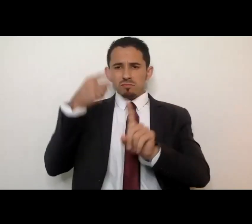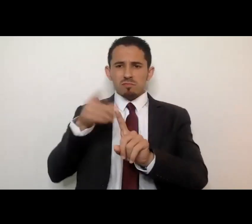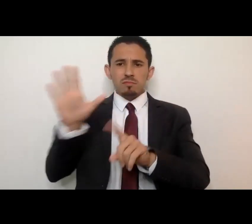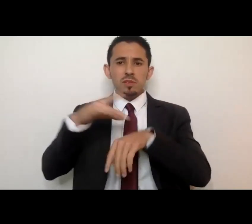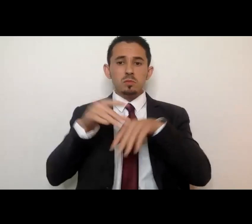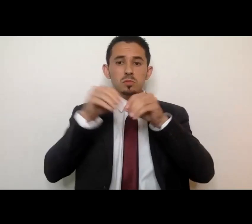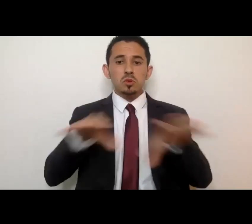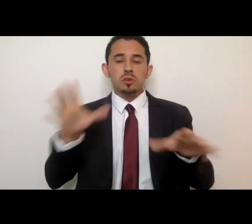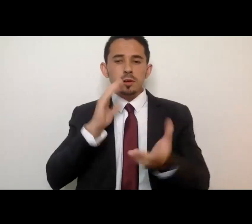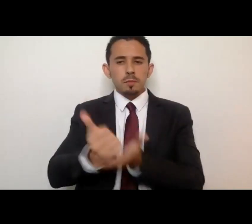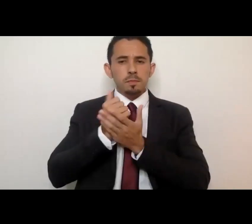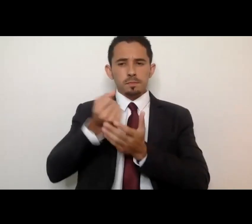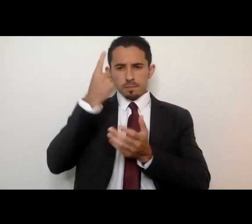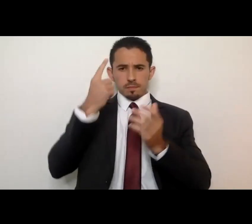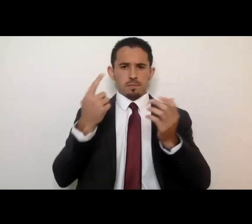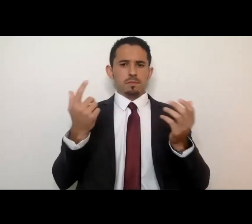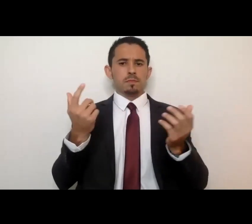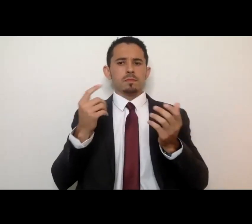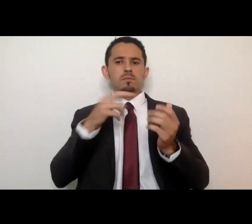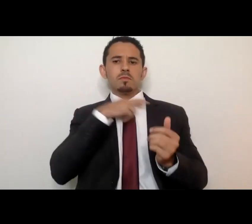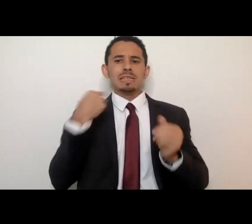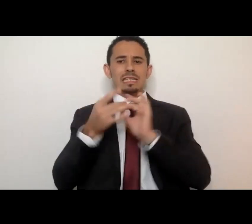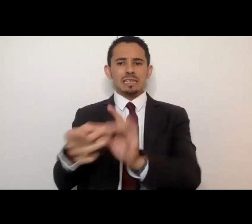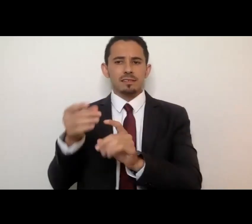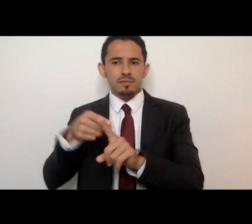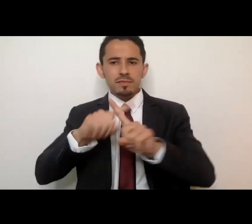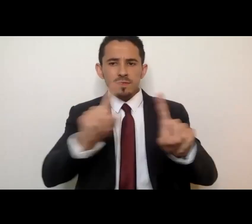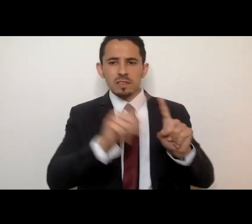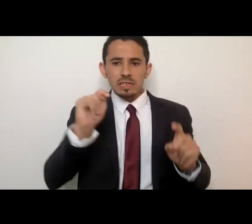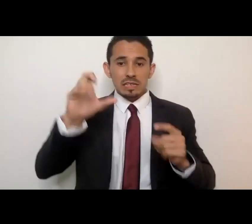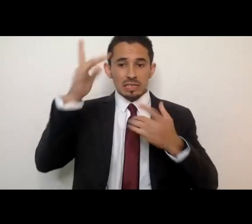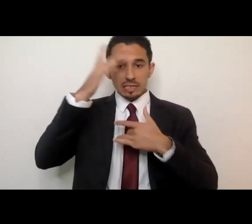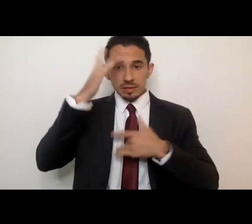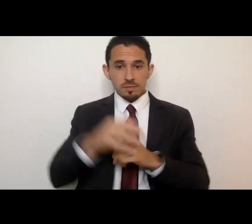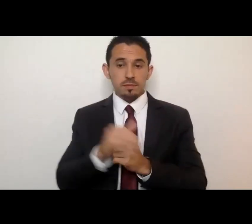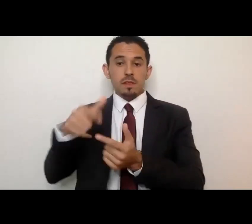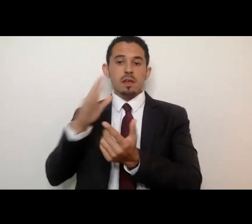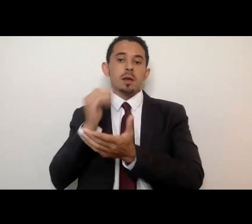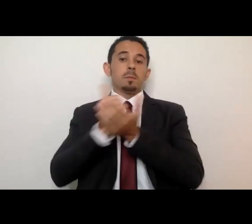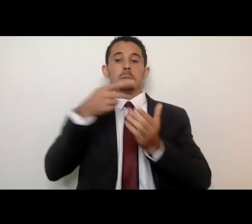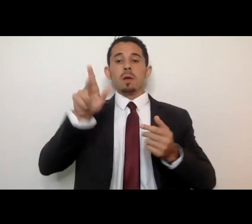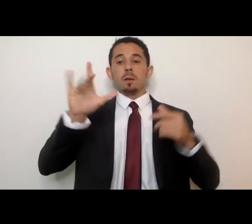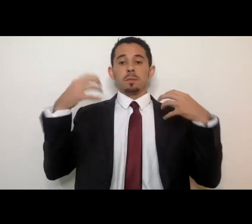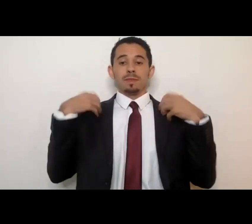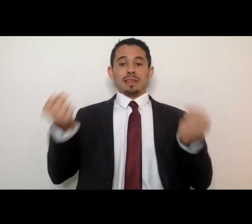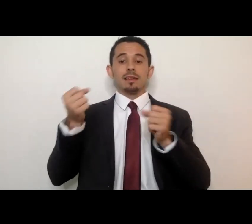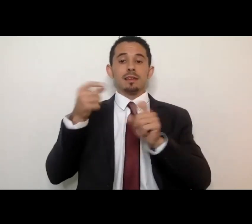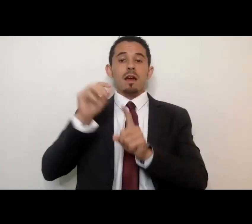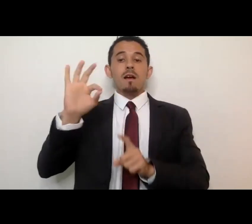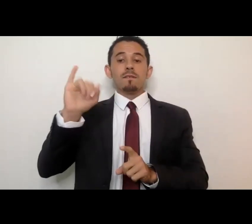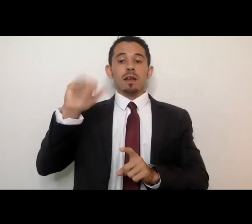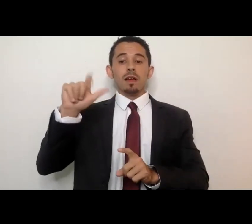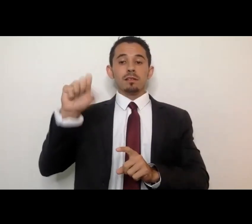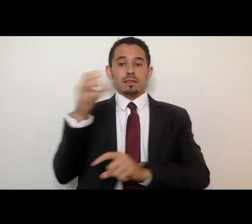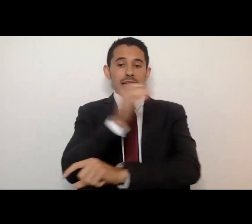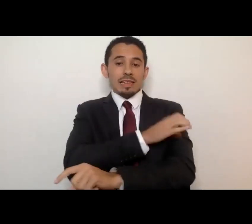My first name is here. And the hypothesis is that the prevalence of infection in ticks and the risk thereof varies by region. So this will